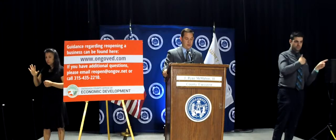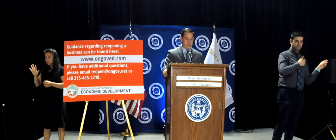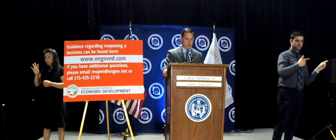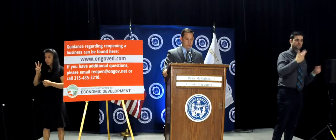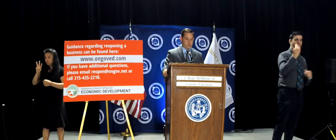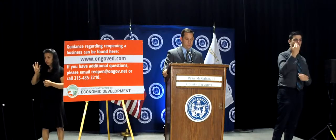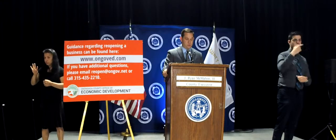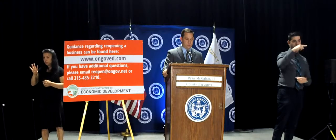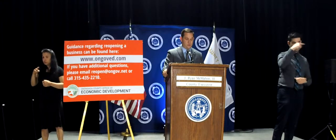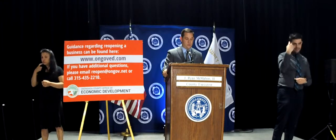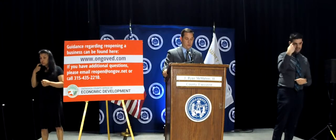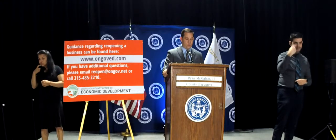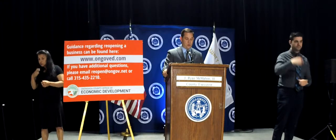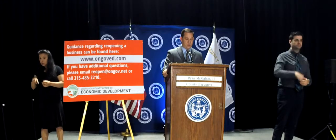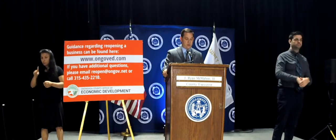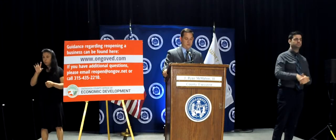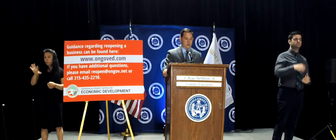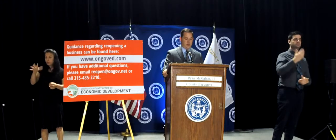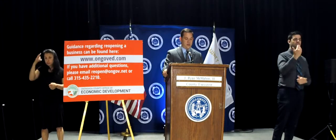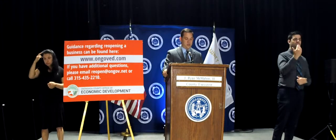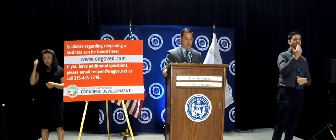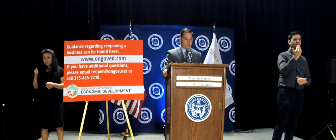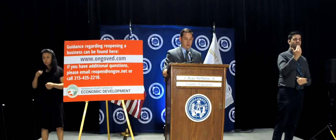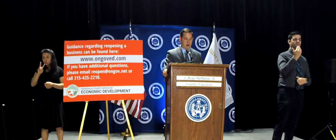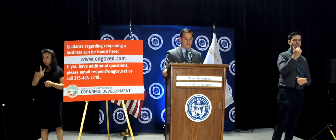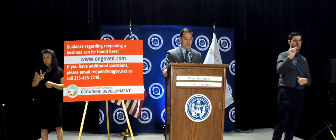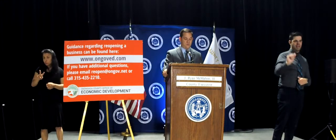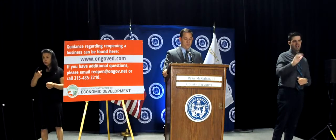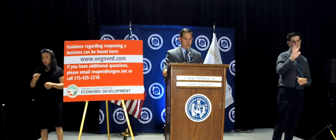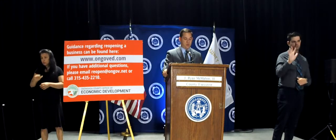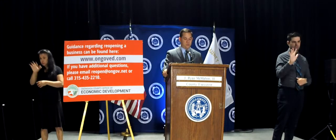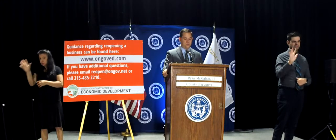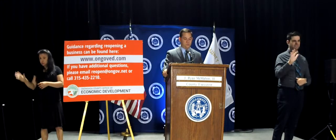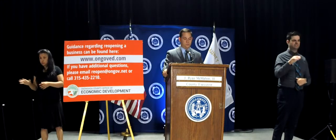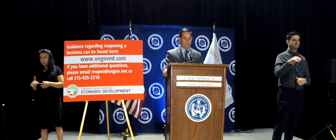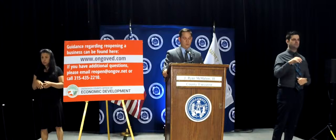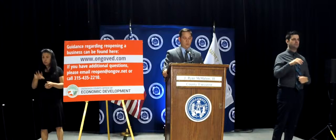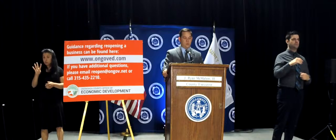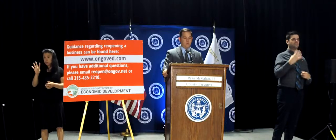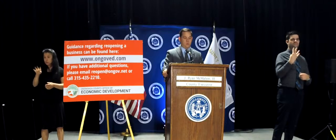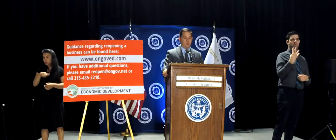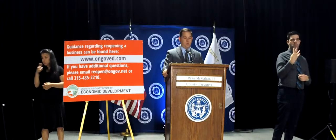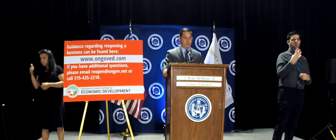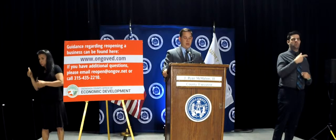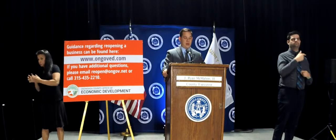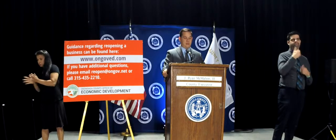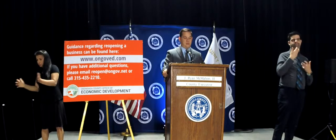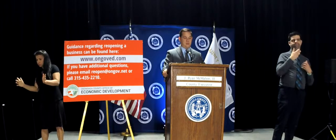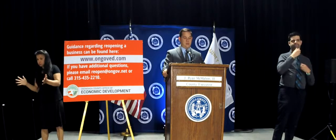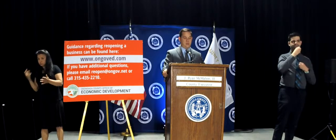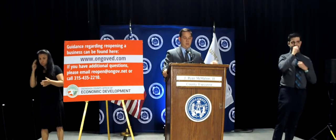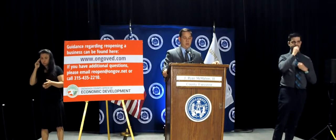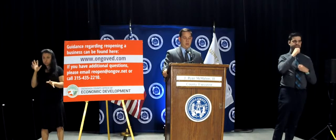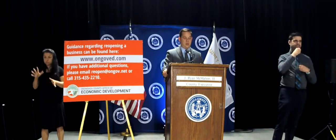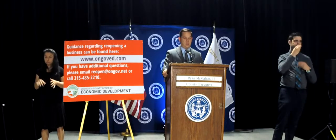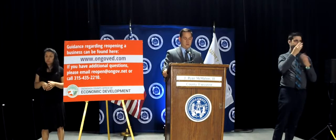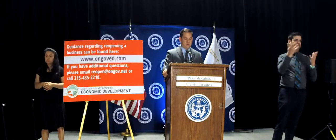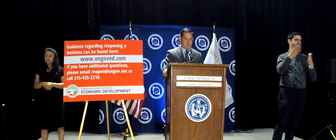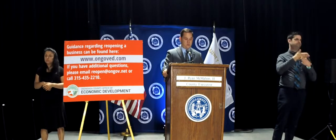2 Asian, 4 have declined to share demographic information. When we look at